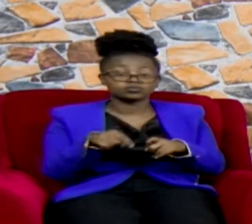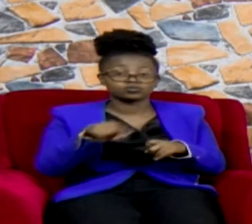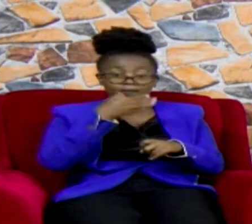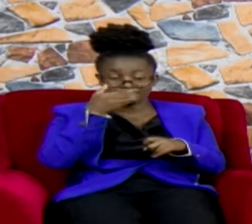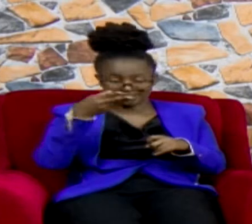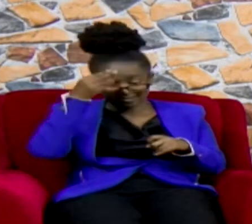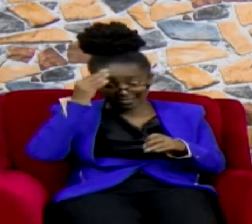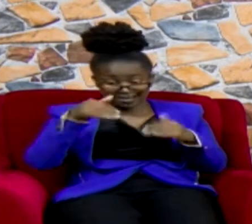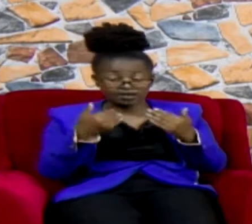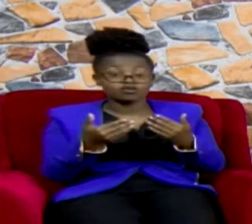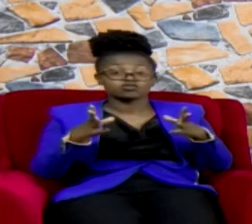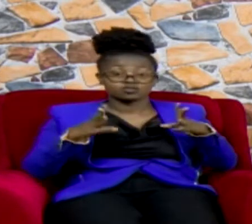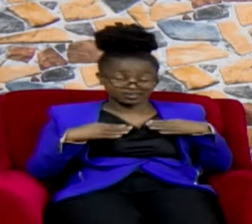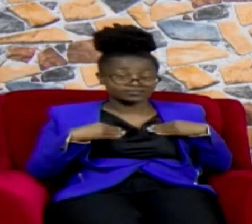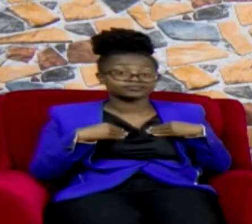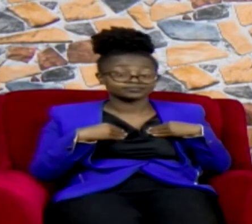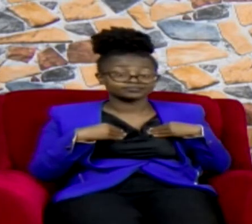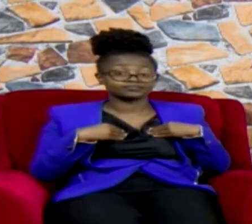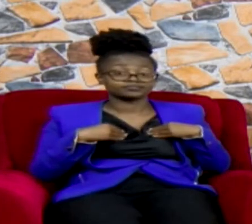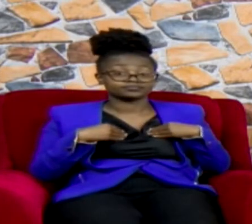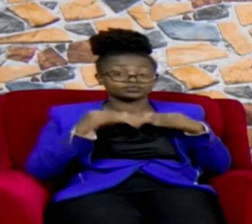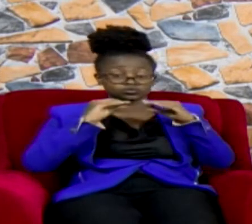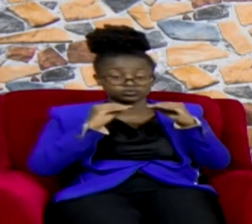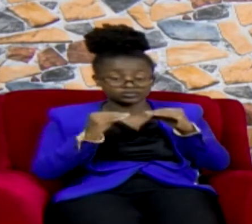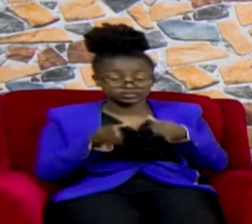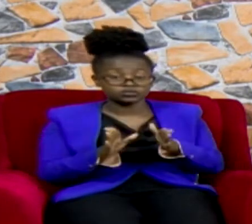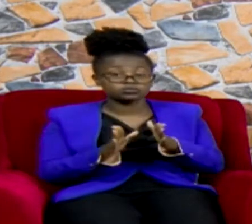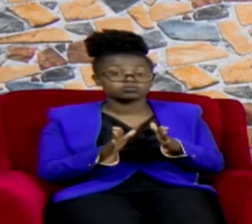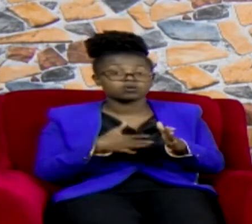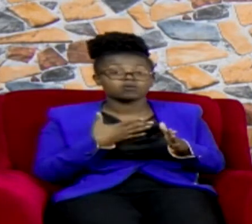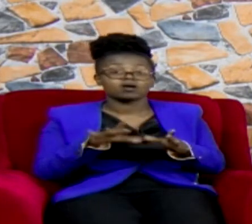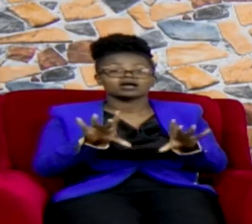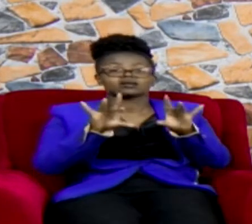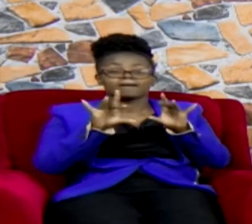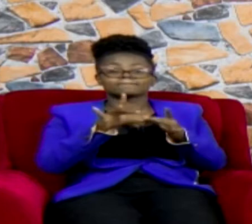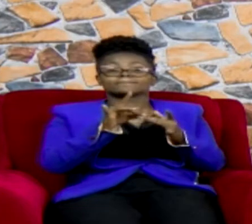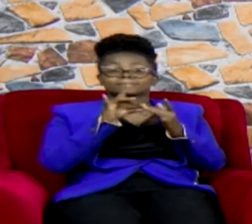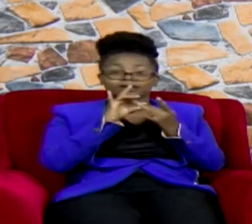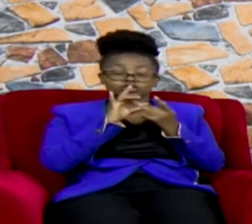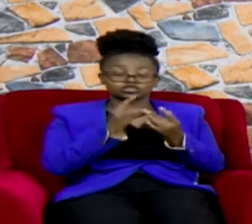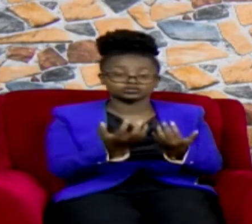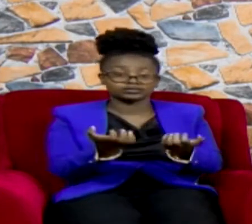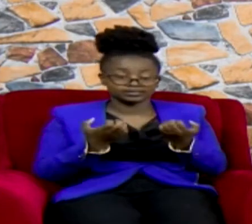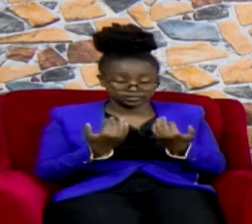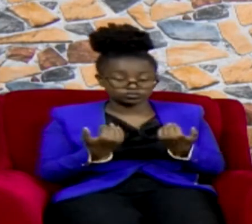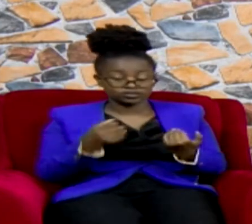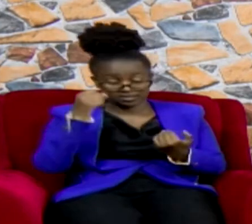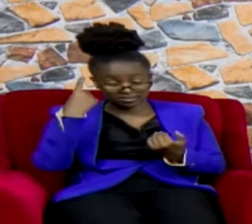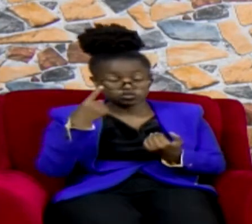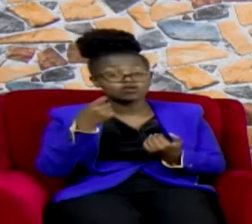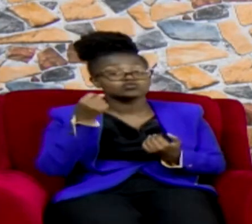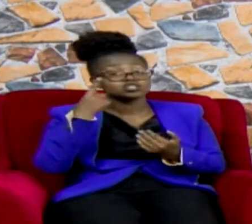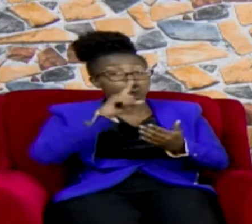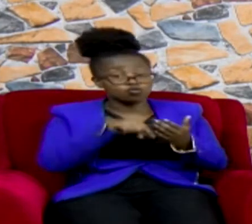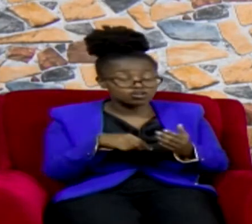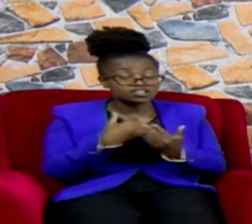better learn to embrace. We better learn to teach the way our special needs children understand. So you have to understand